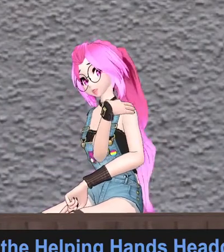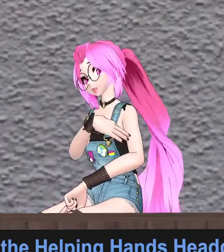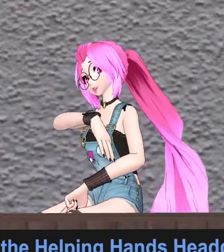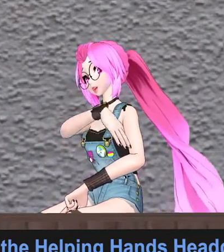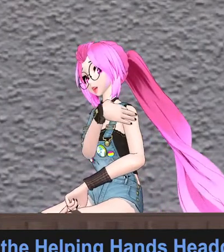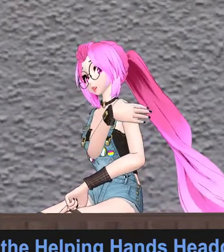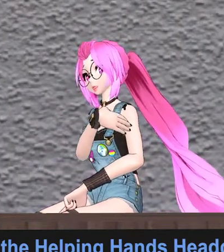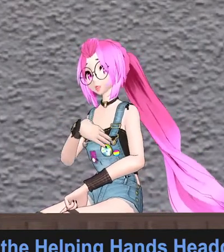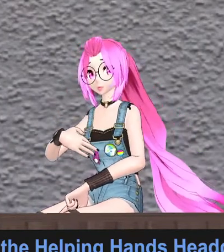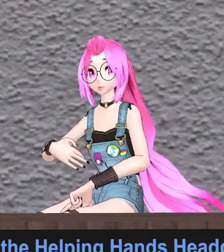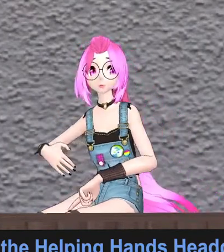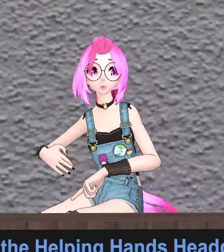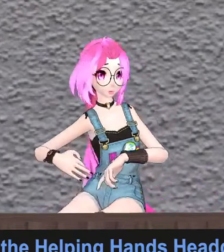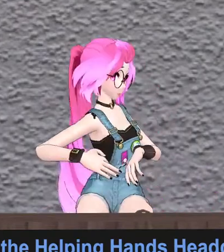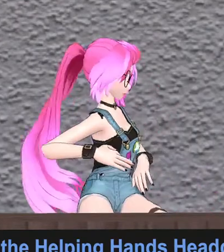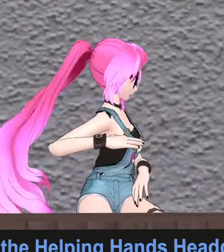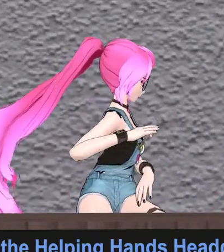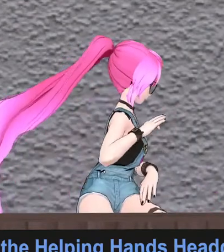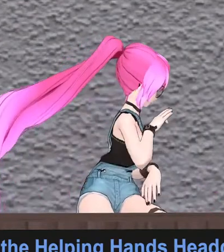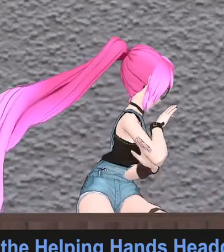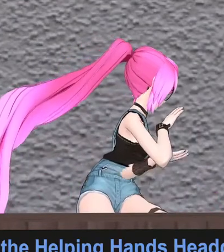Scotland. That's how I remember it.